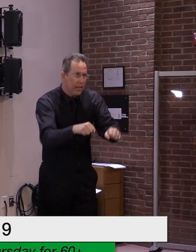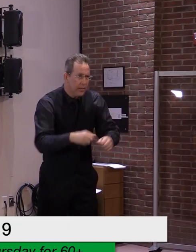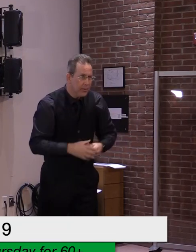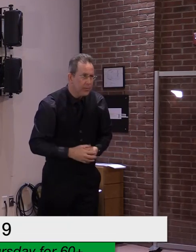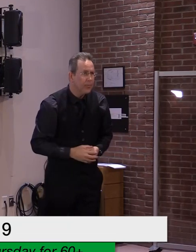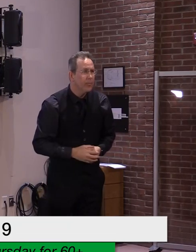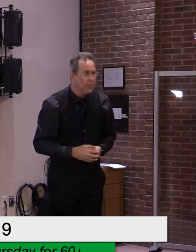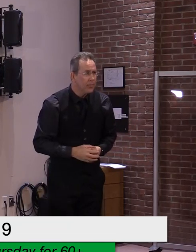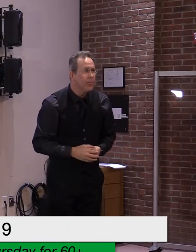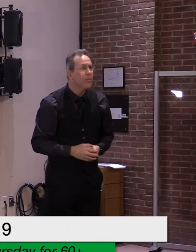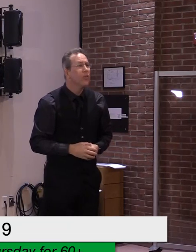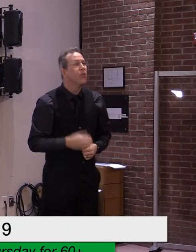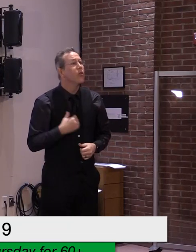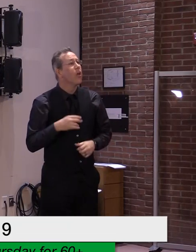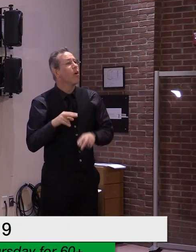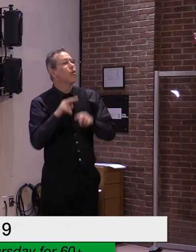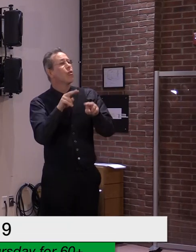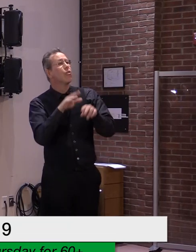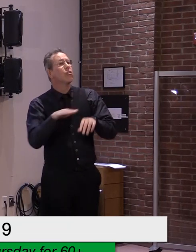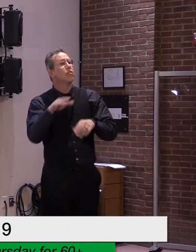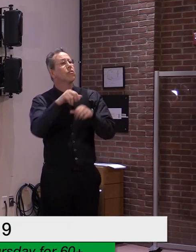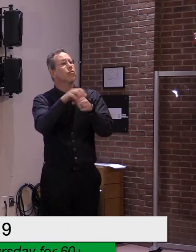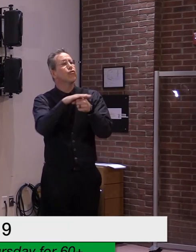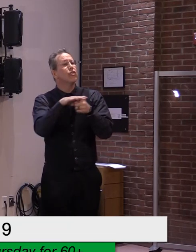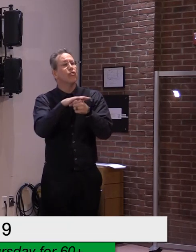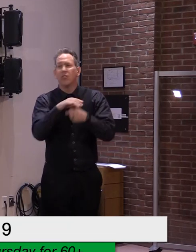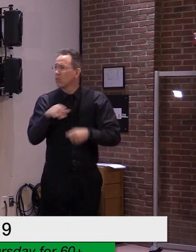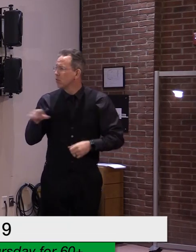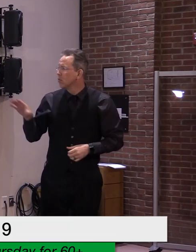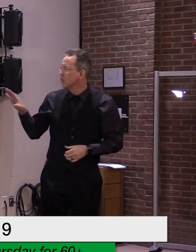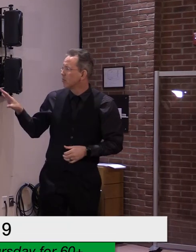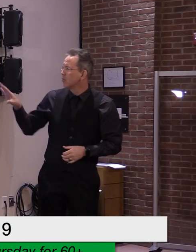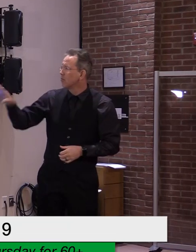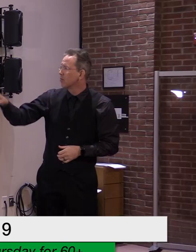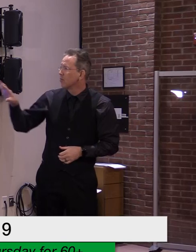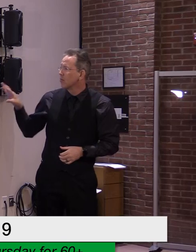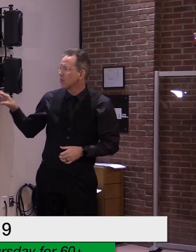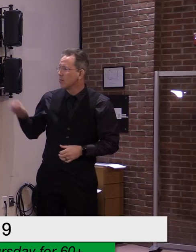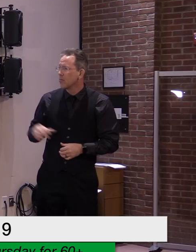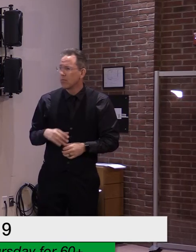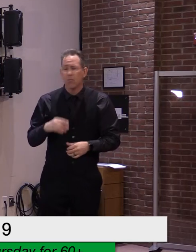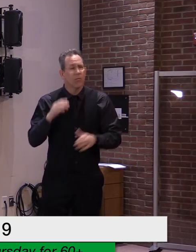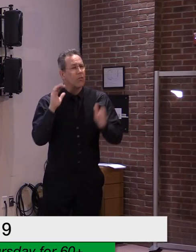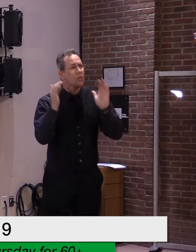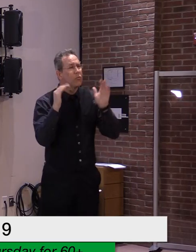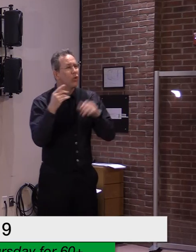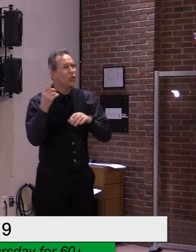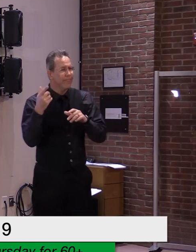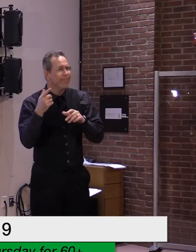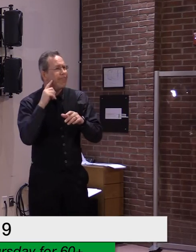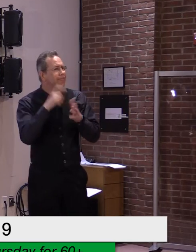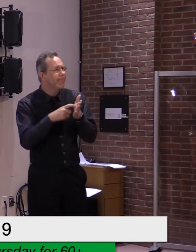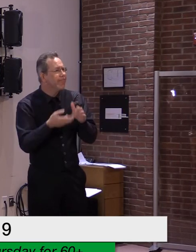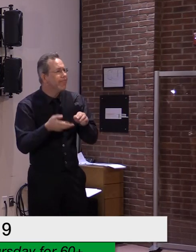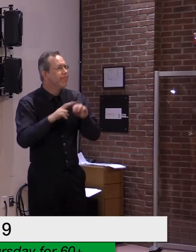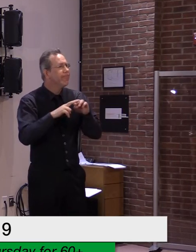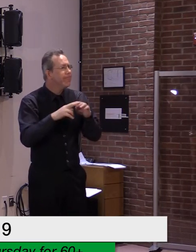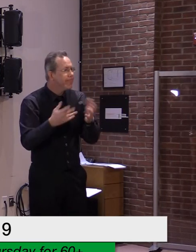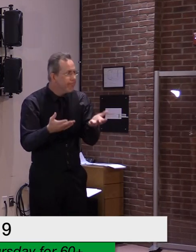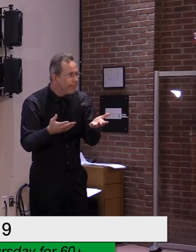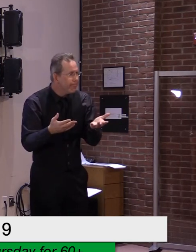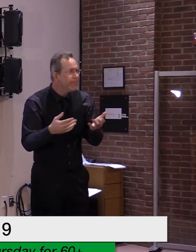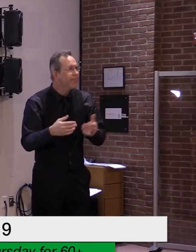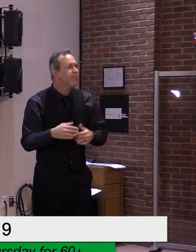around the region, we see that cases in the Northeast are ticking up a bit, with 8,000 more cases this week compared